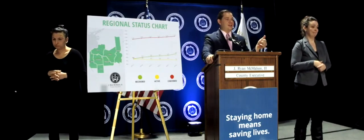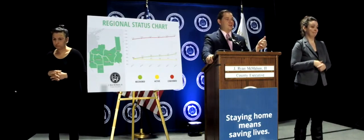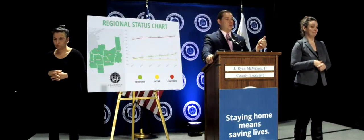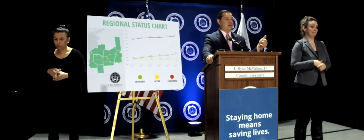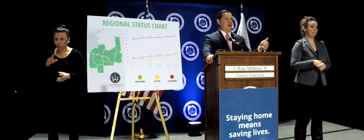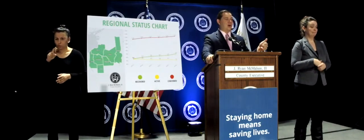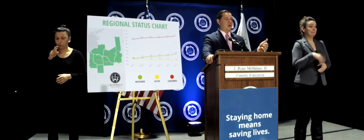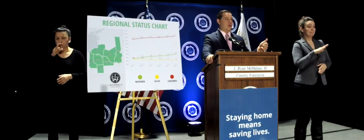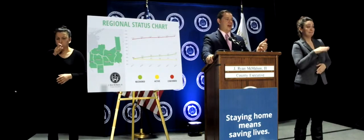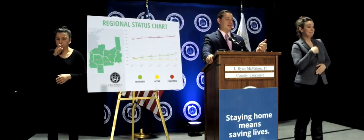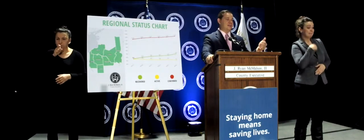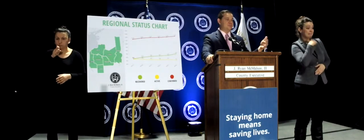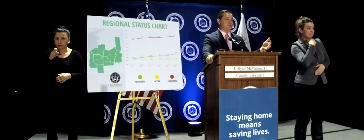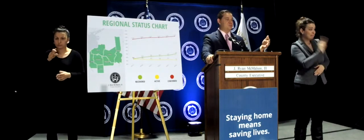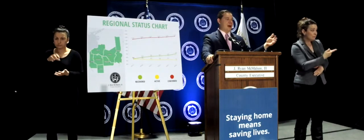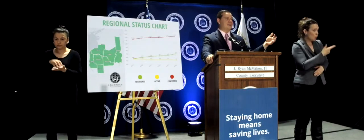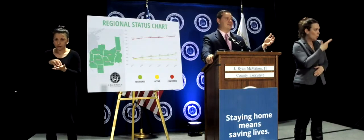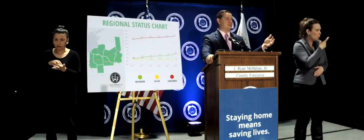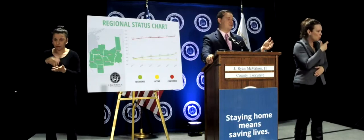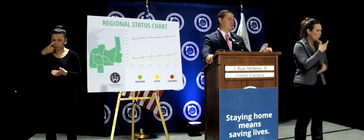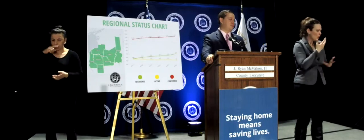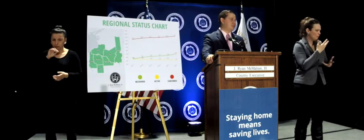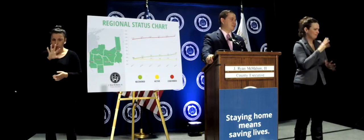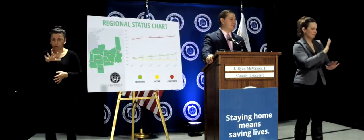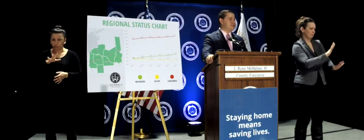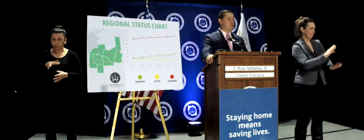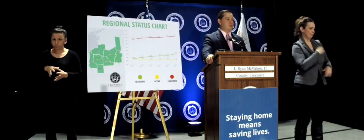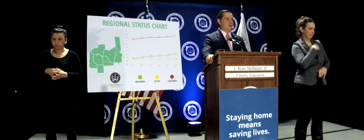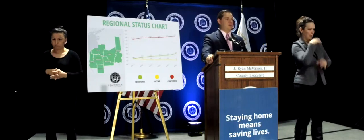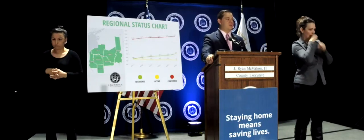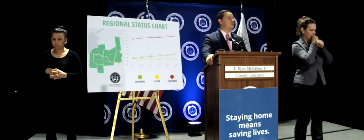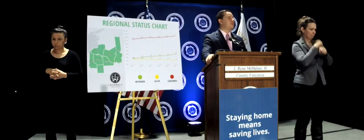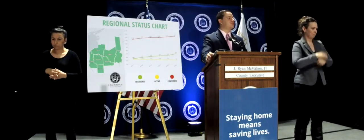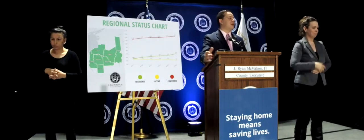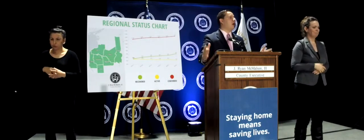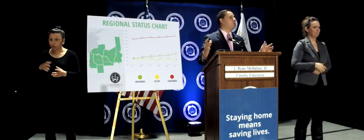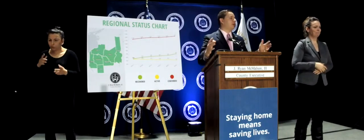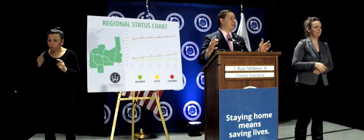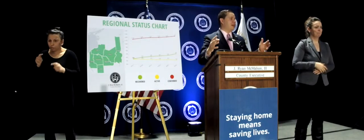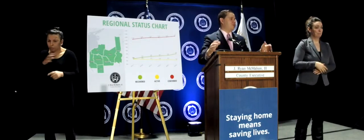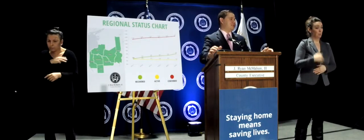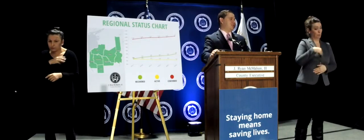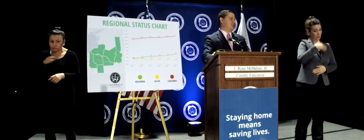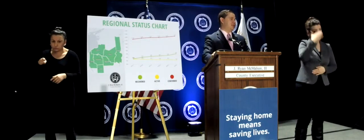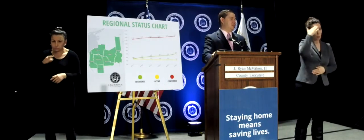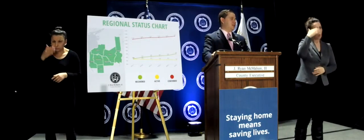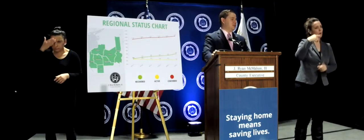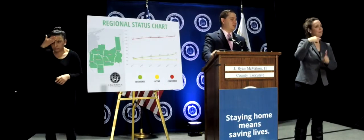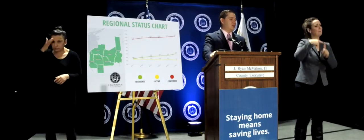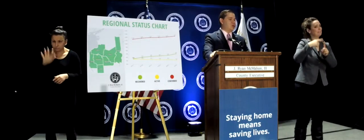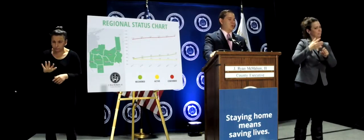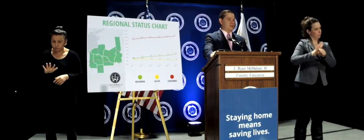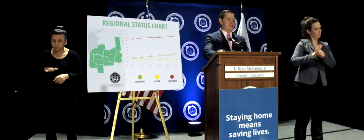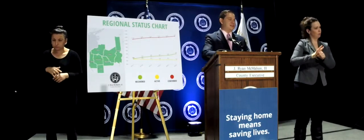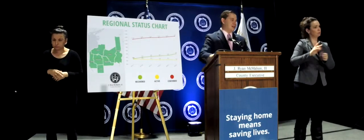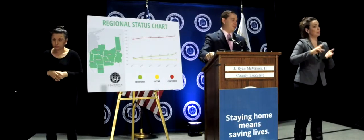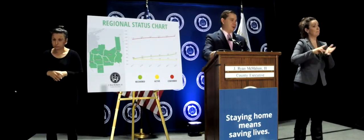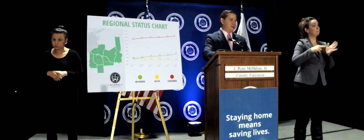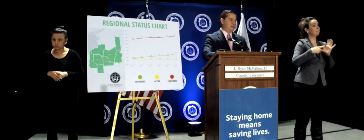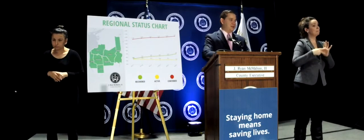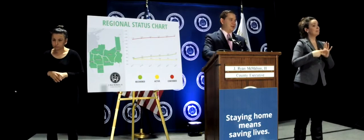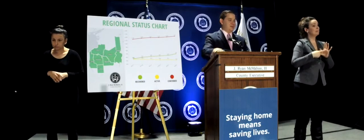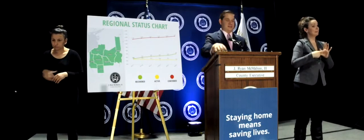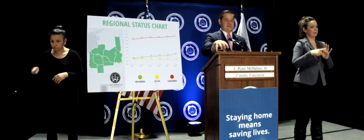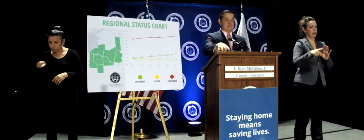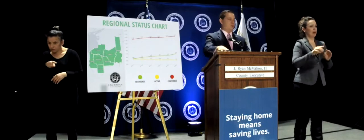But we know that there's positives. That's essentially an outbreak in that facility. So let's test